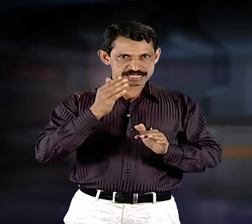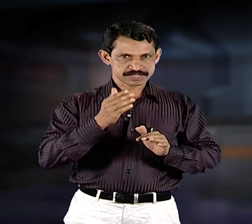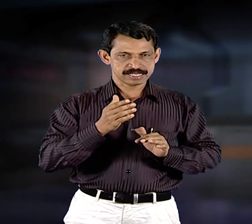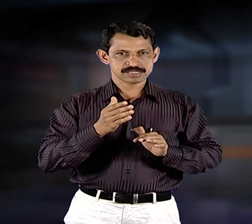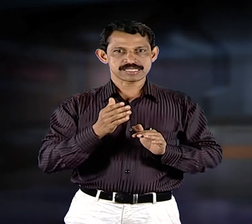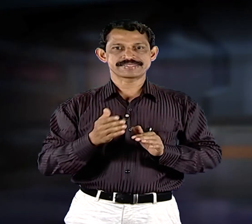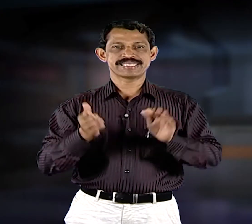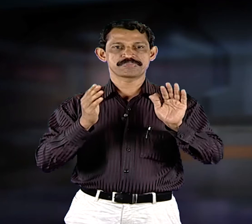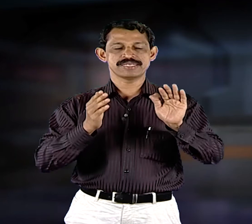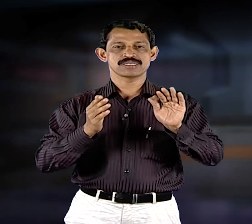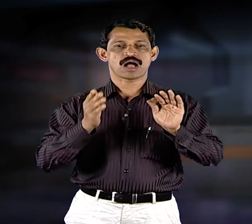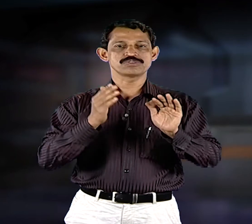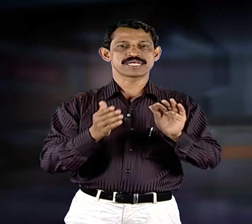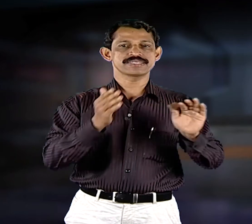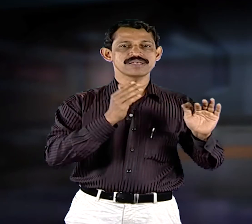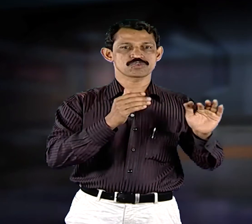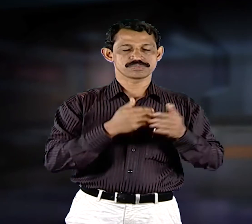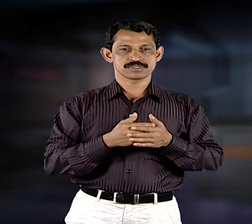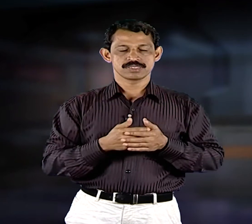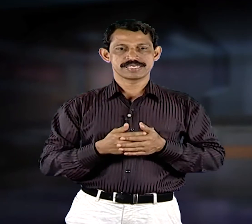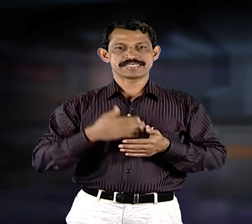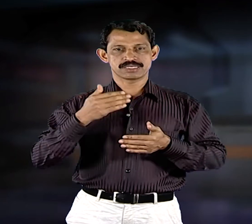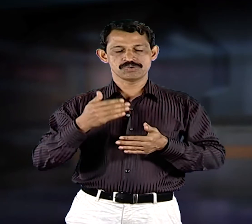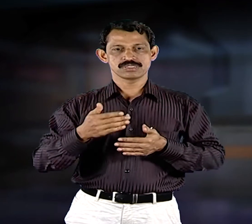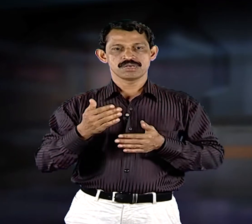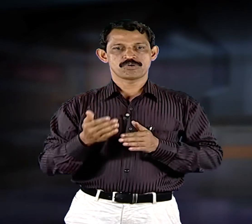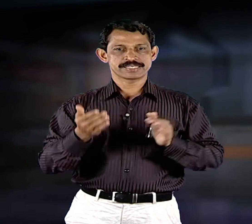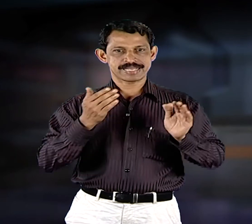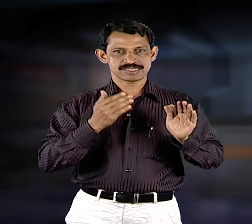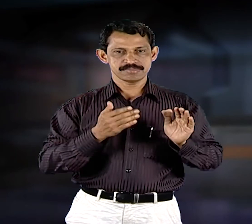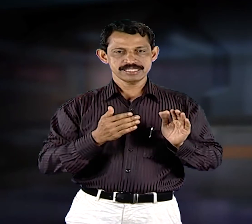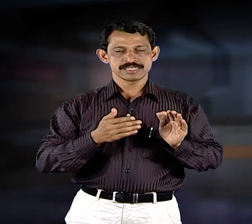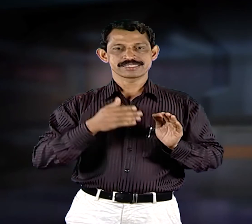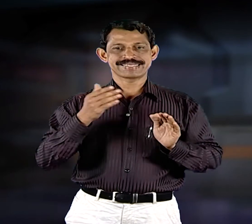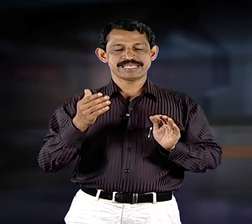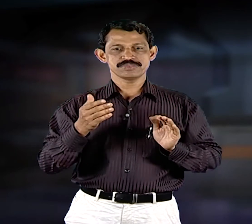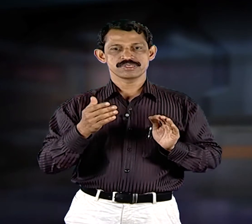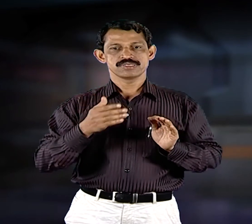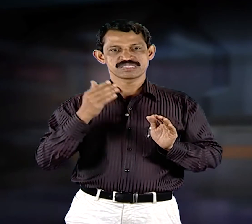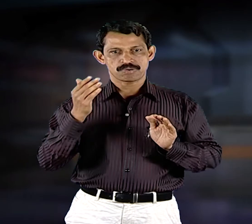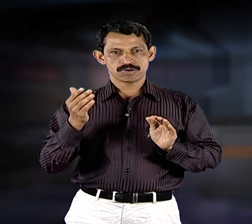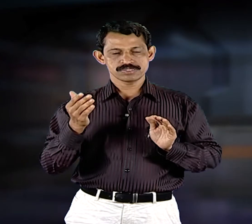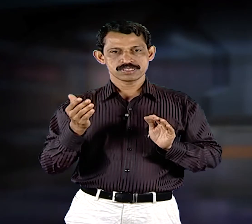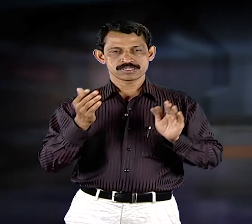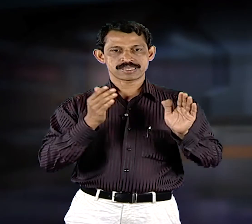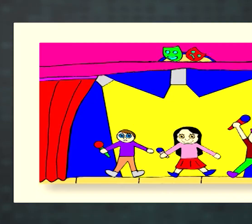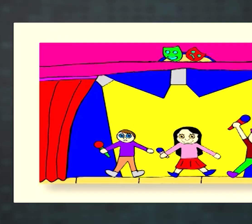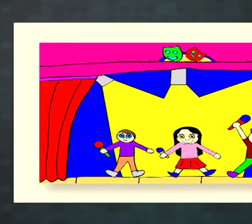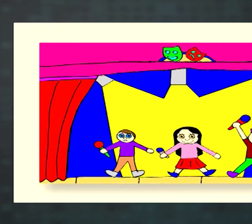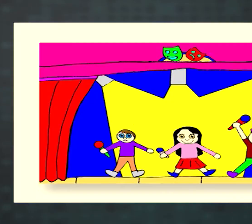activities that take place outside the classrooms. It includes morning assembly, games, sports, dramas,